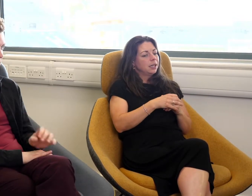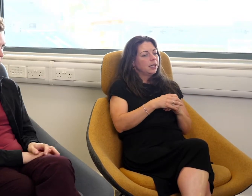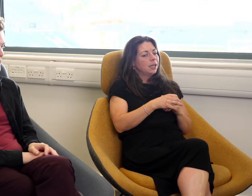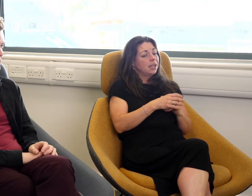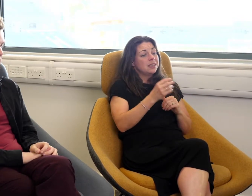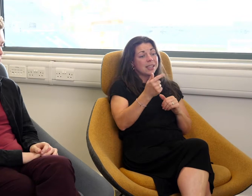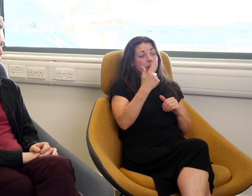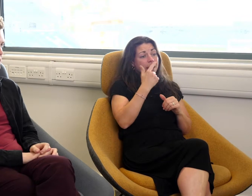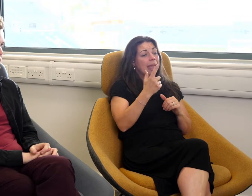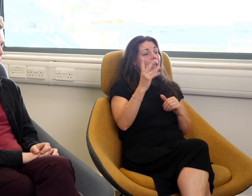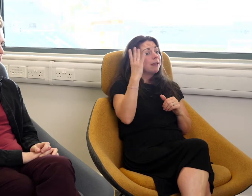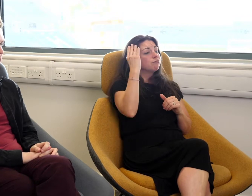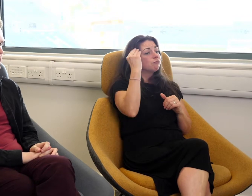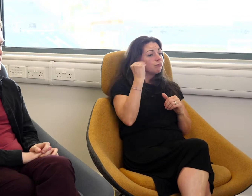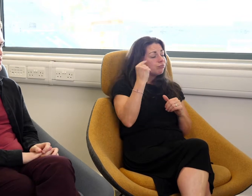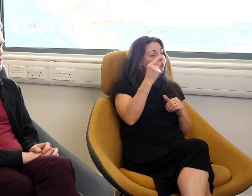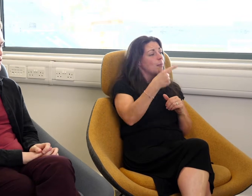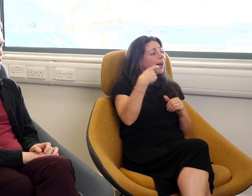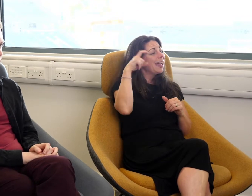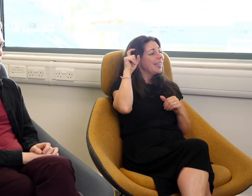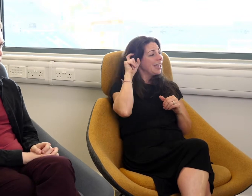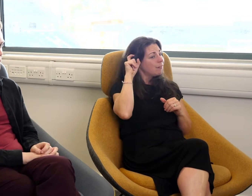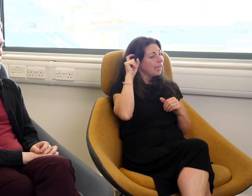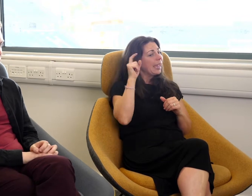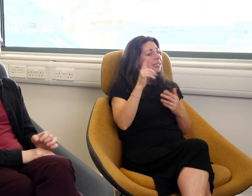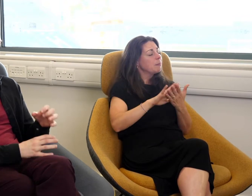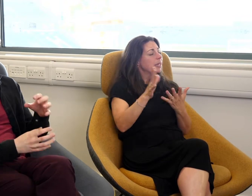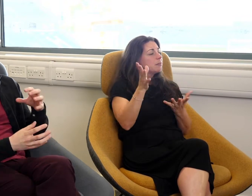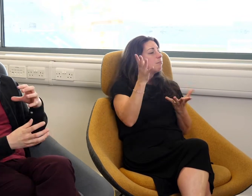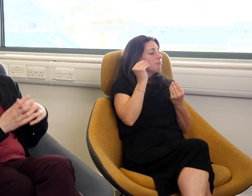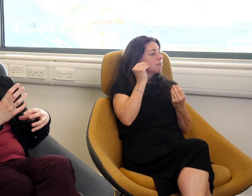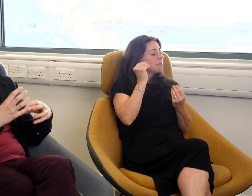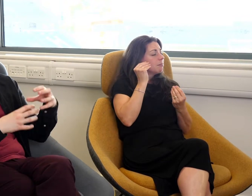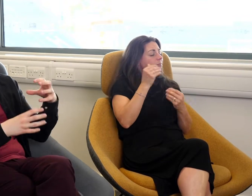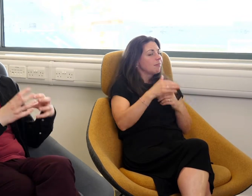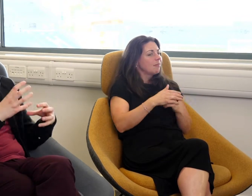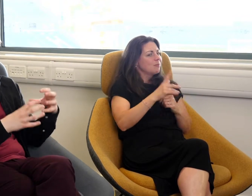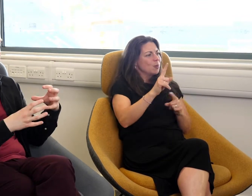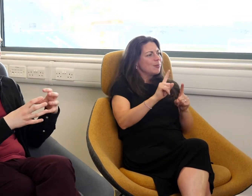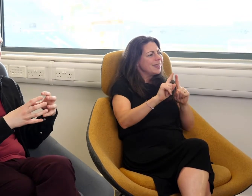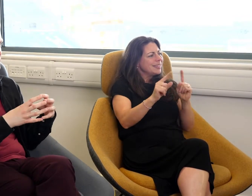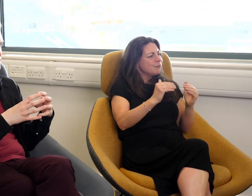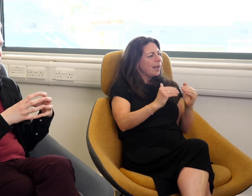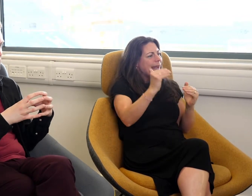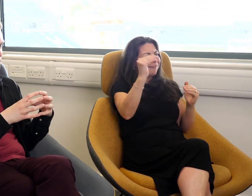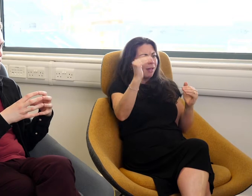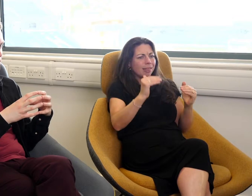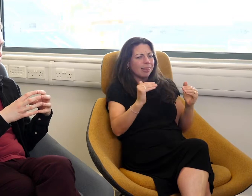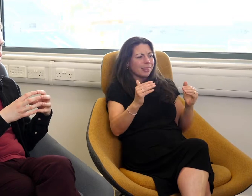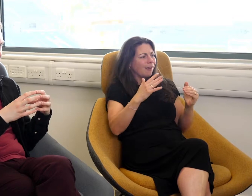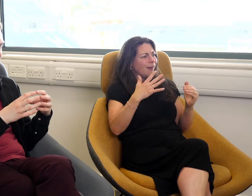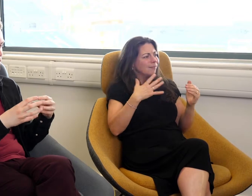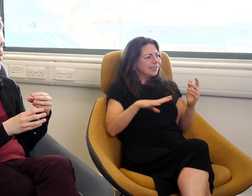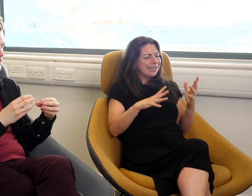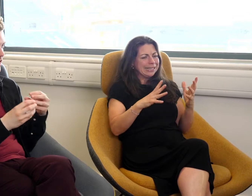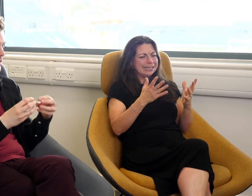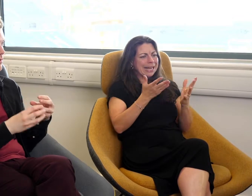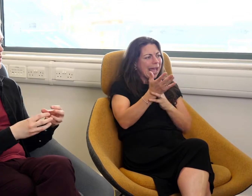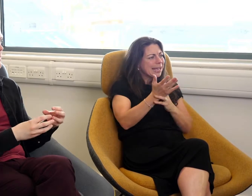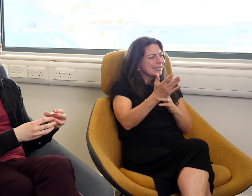aids and such like. So that kind of different levels of accessibility need was really powerful to learn more about, I